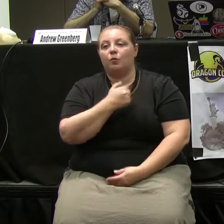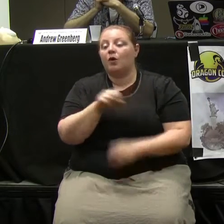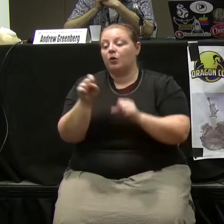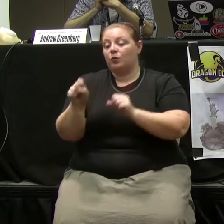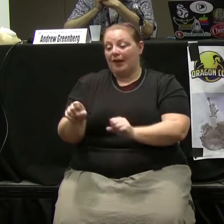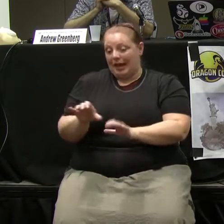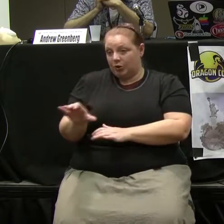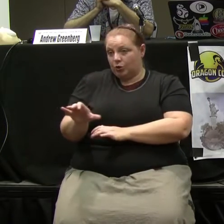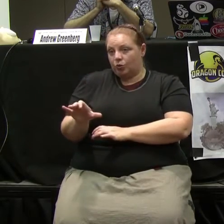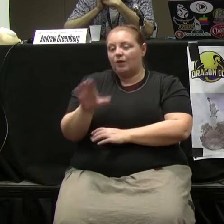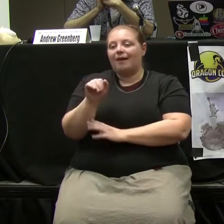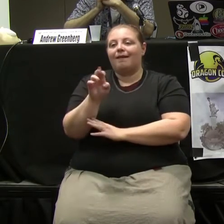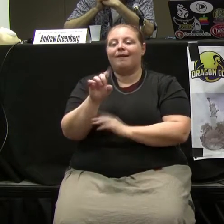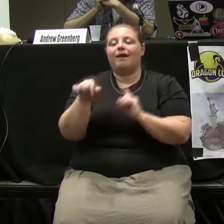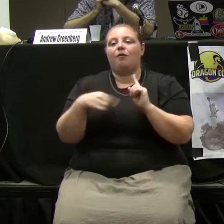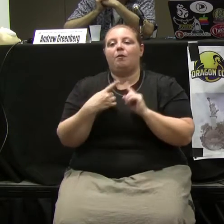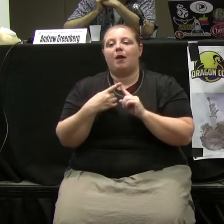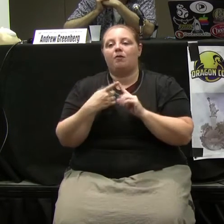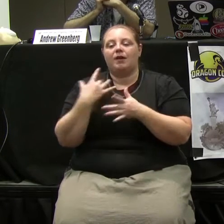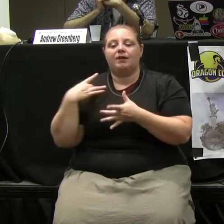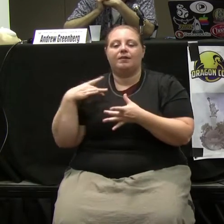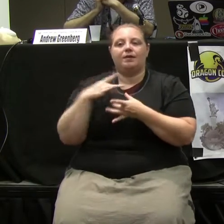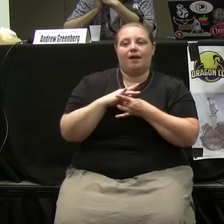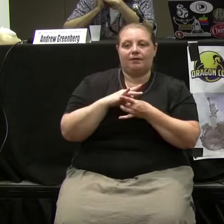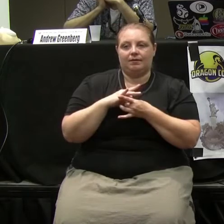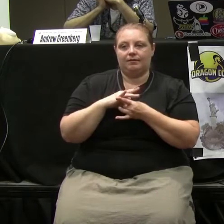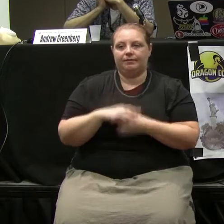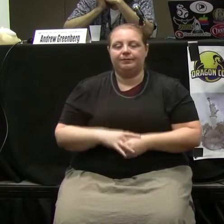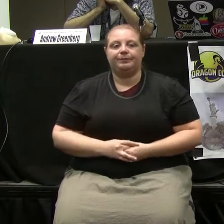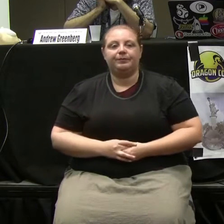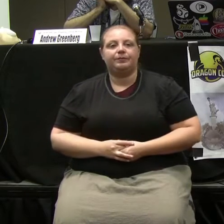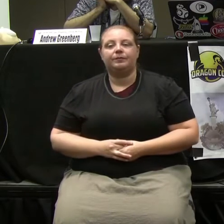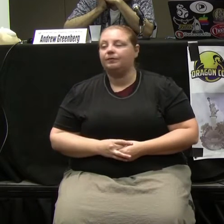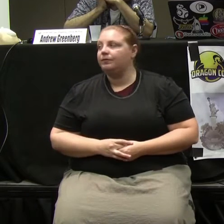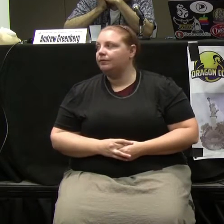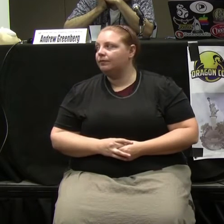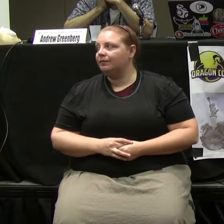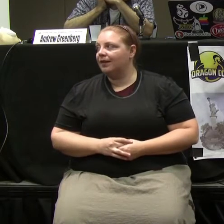you care about, and tie those together.